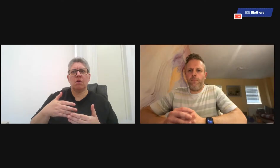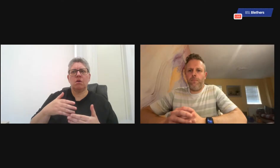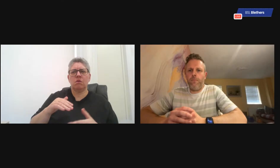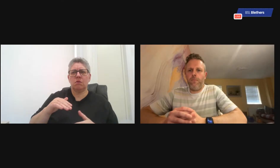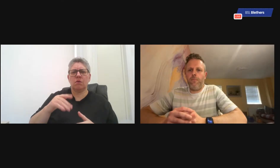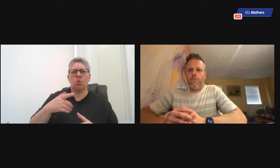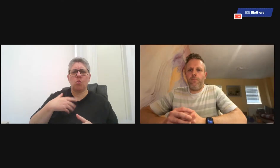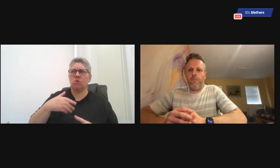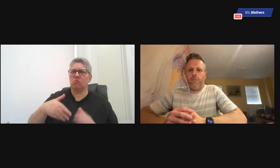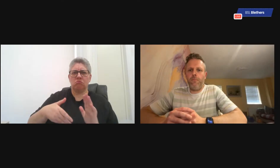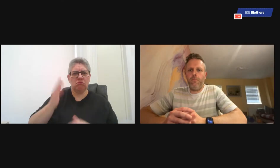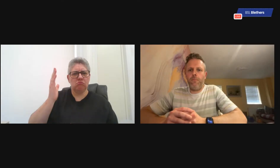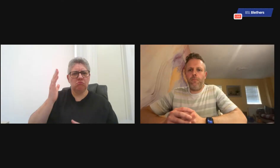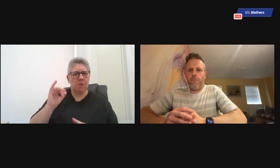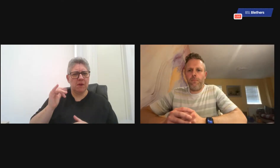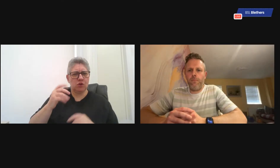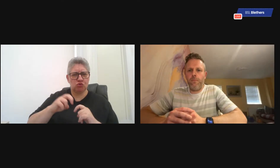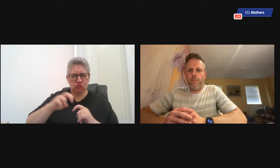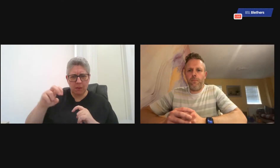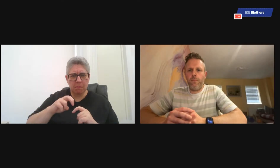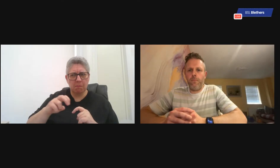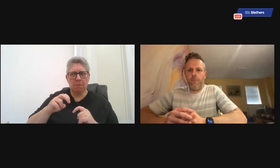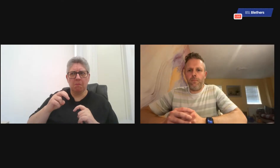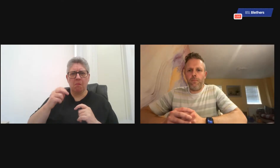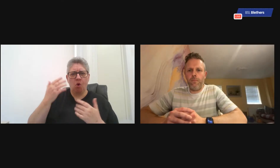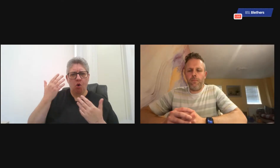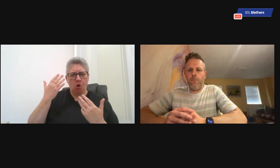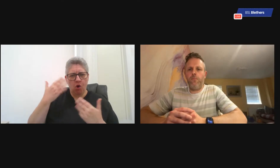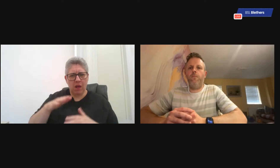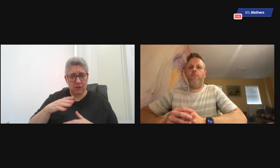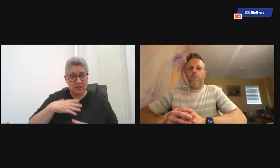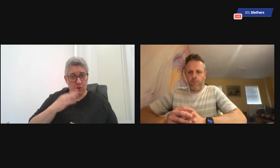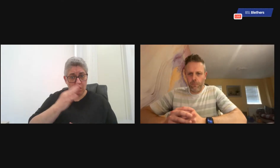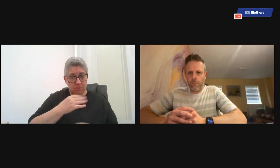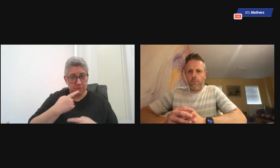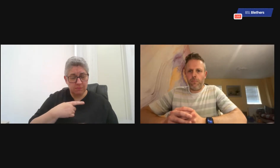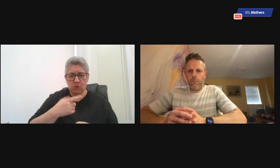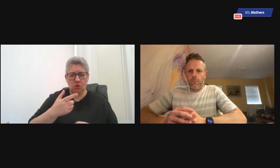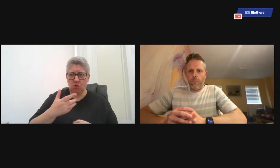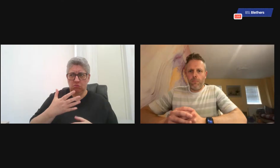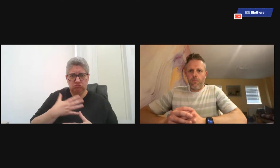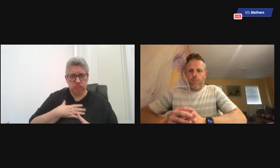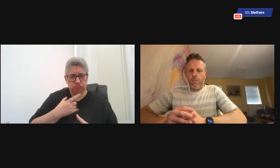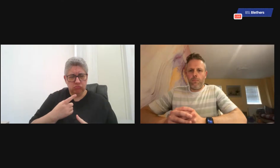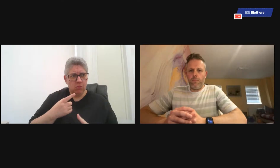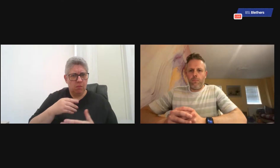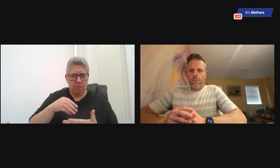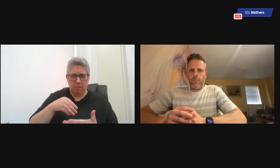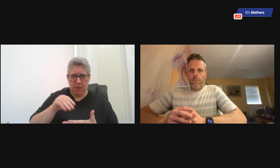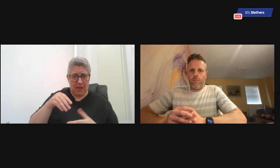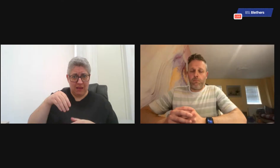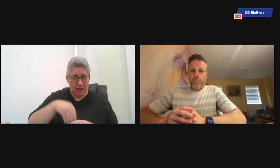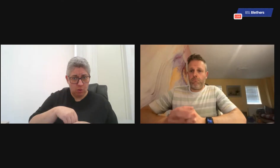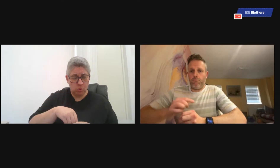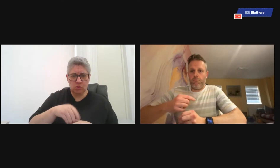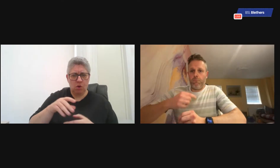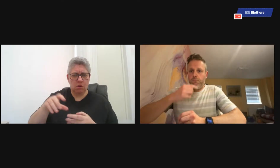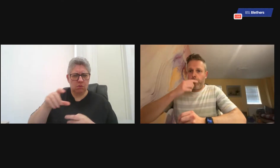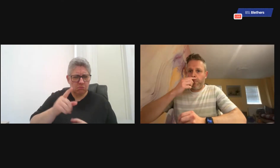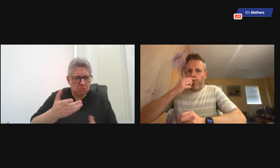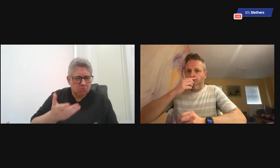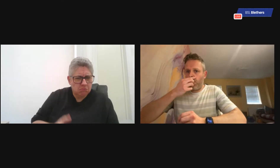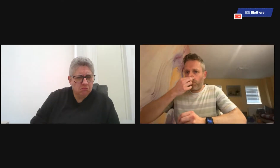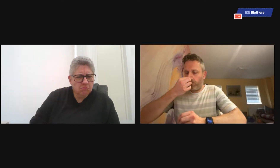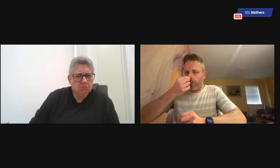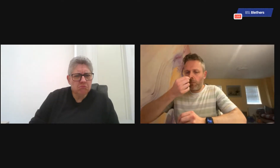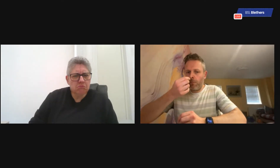Okay, and if a child is with you for some length of time, and maybe you wanted to go on a trip together or a holiday or something, is that something